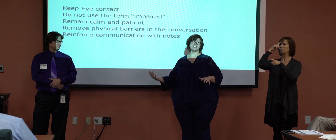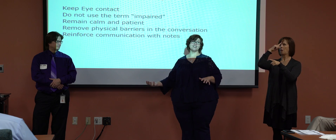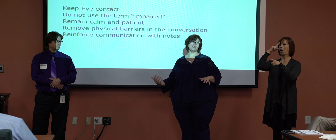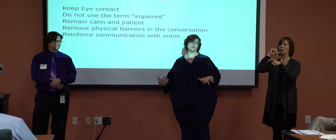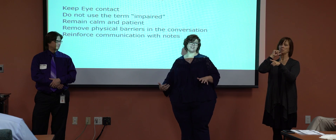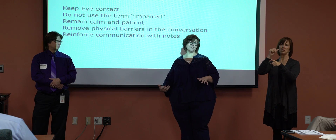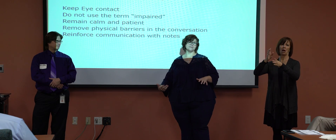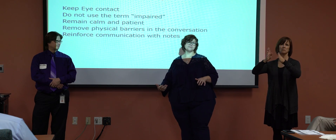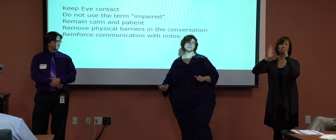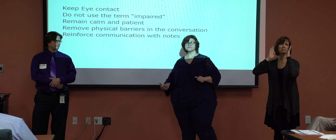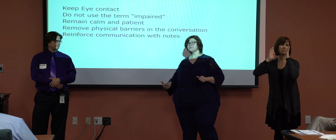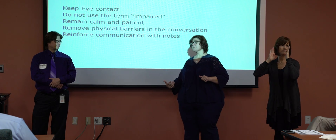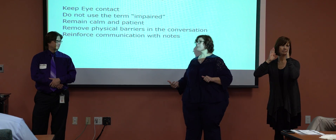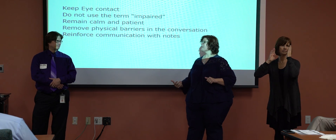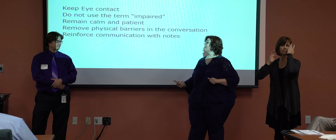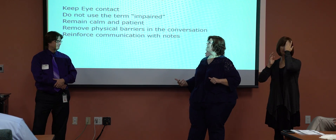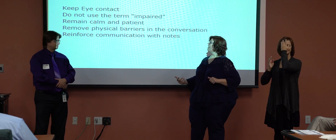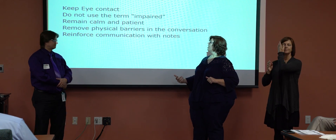and not in tune with you.